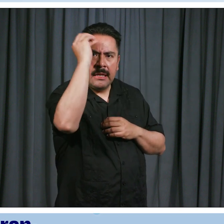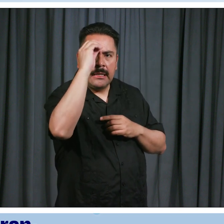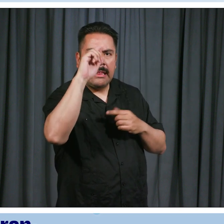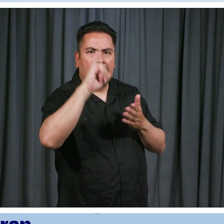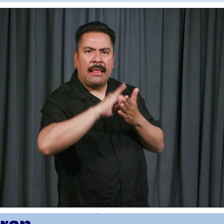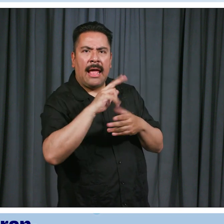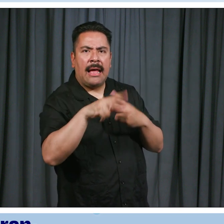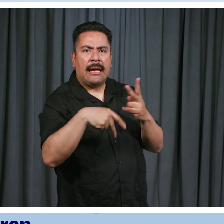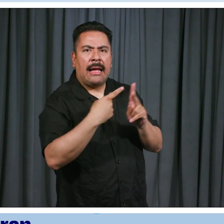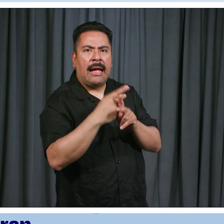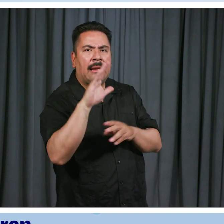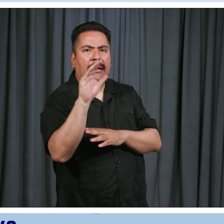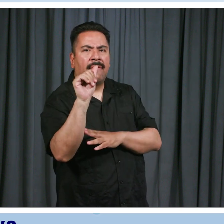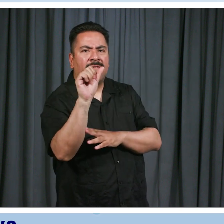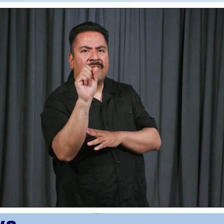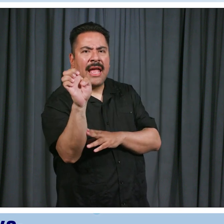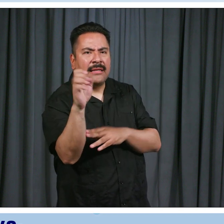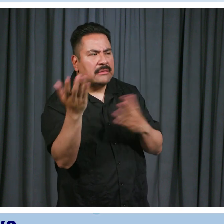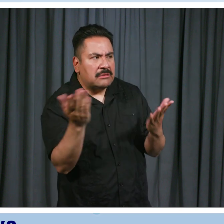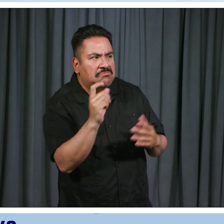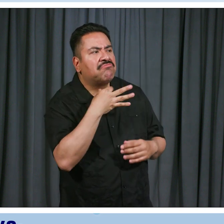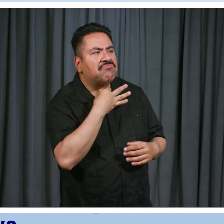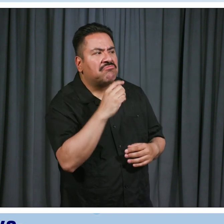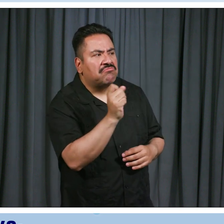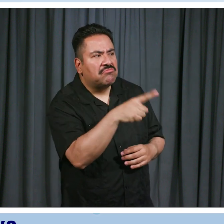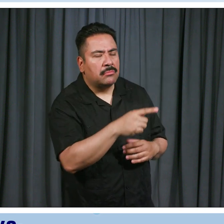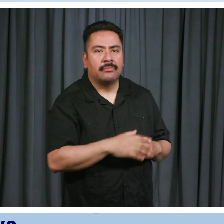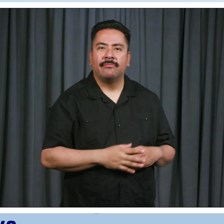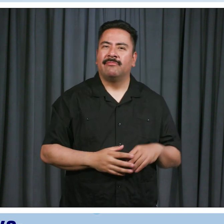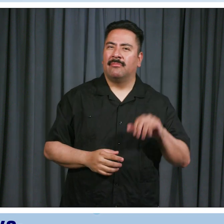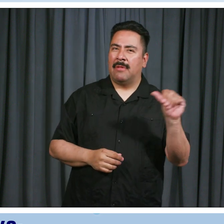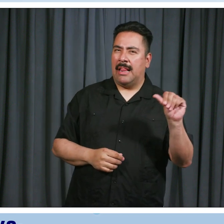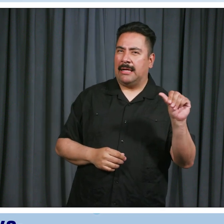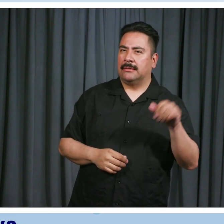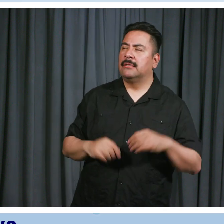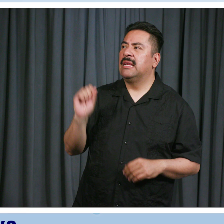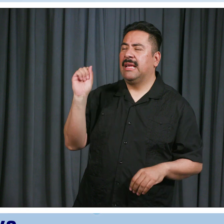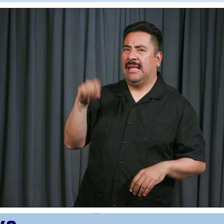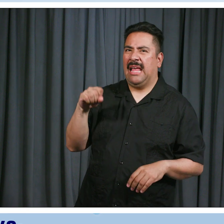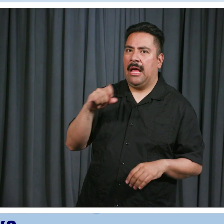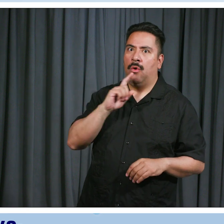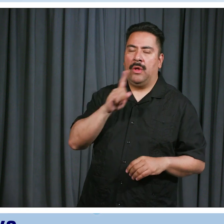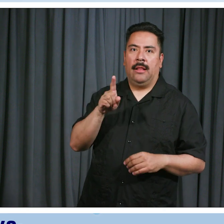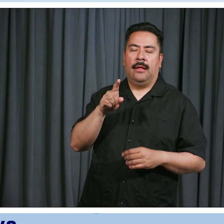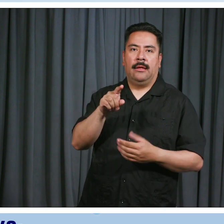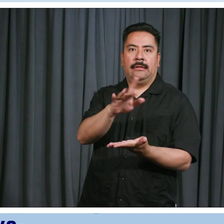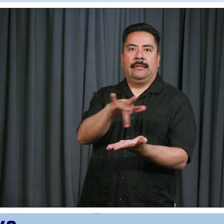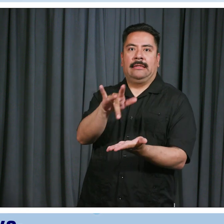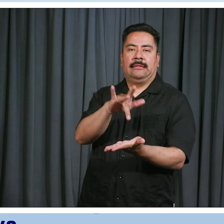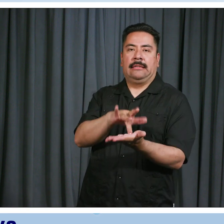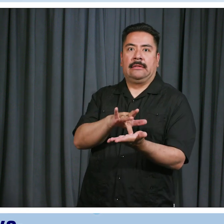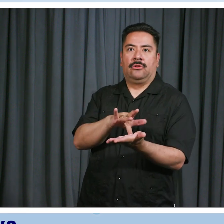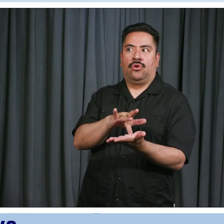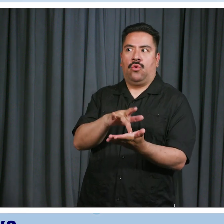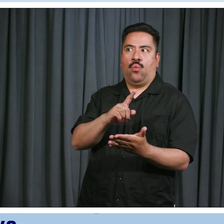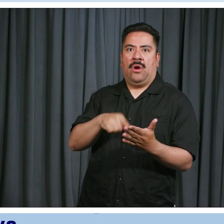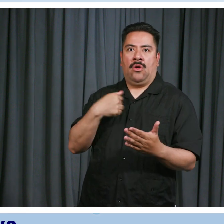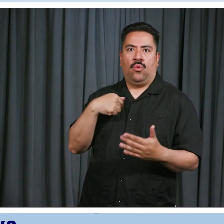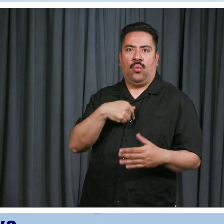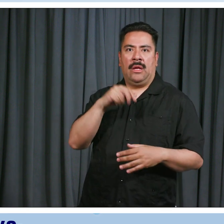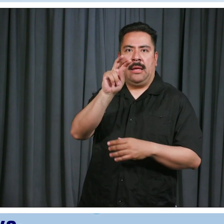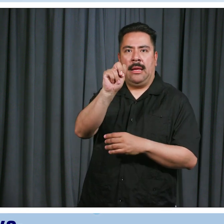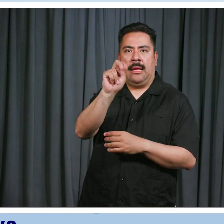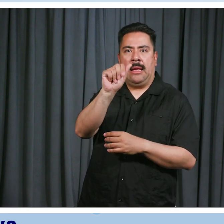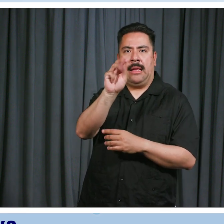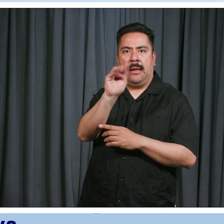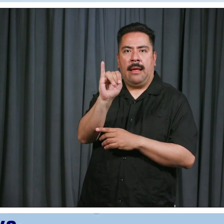those kinds of cases. Yeah, it really is the center of so much that NAMI does,